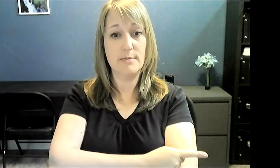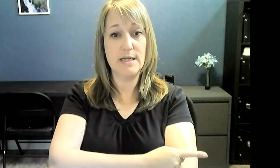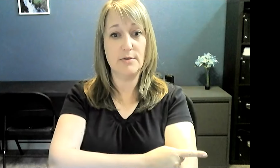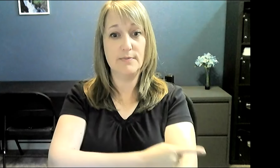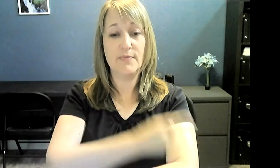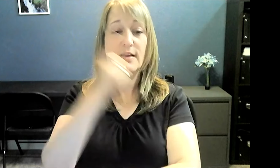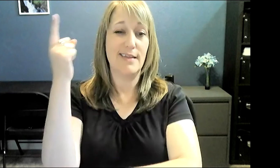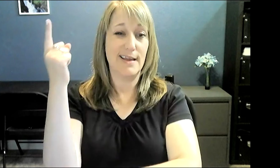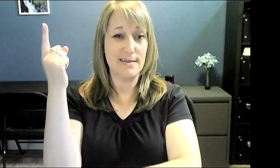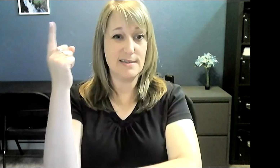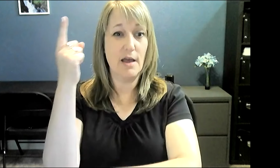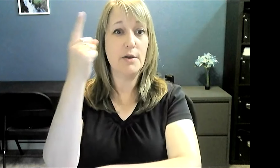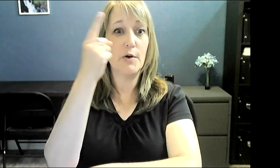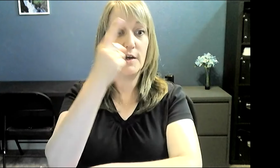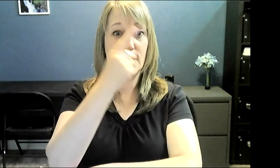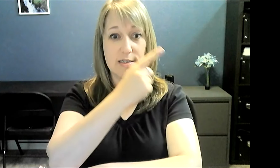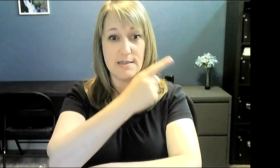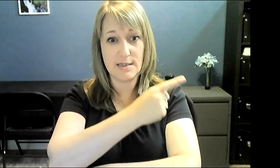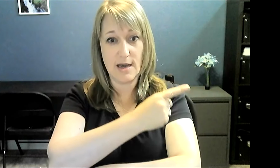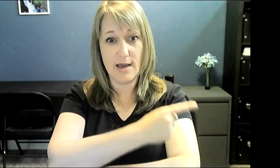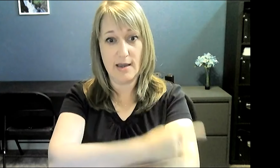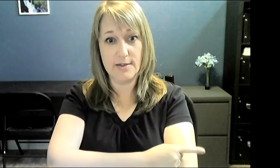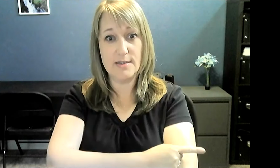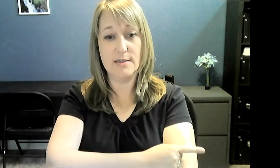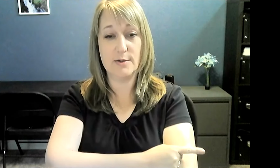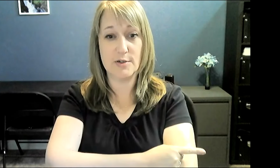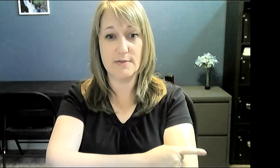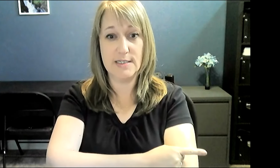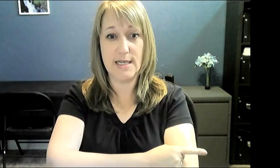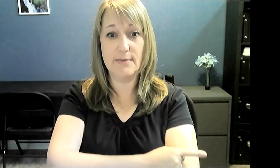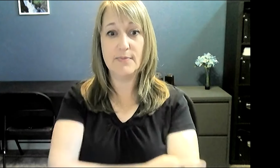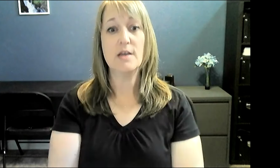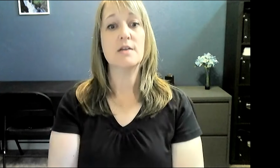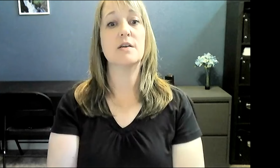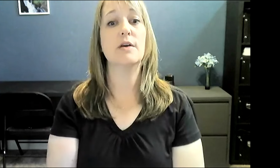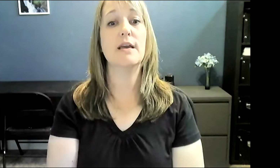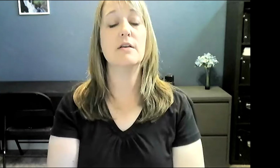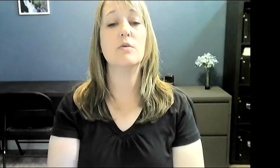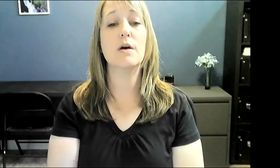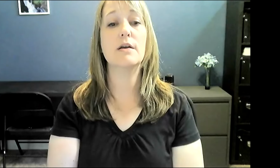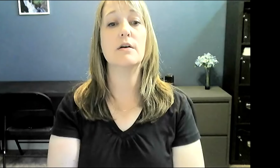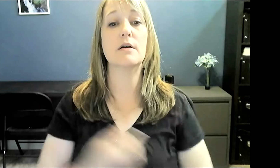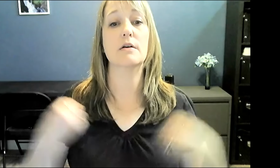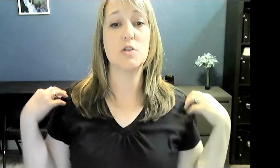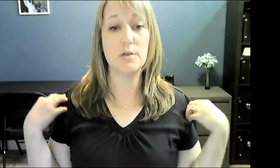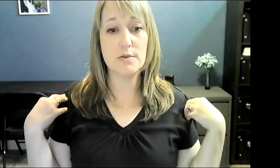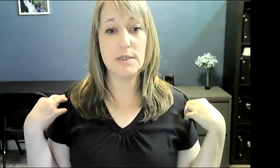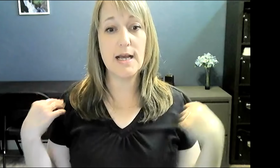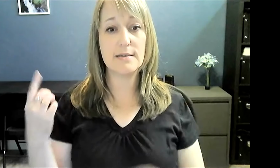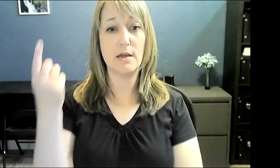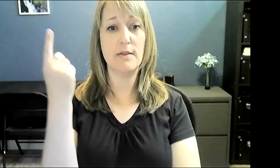down like the sun going across the sky in the course of a day. So again, you'll want your shoulders relaxed on